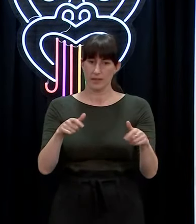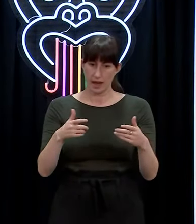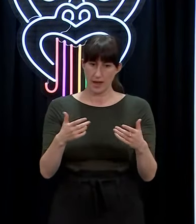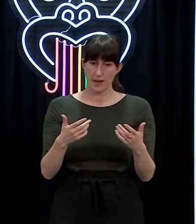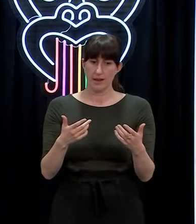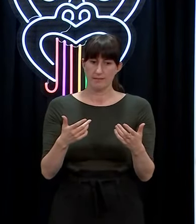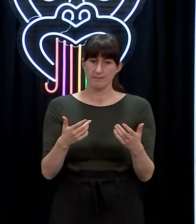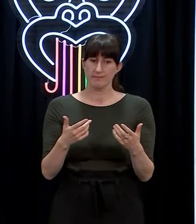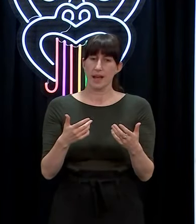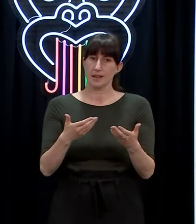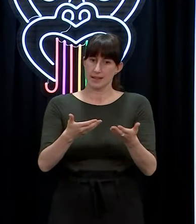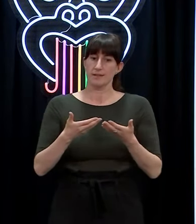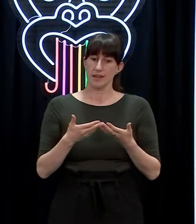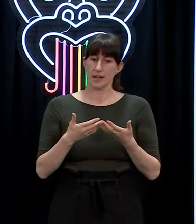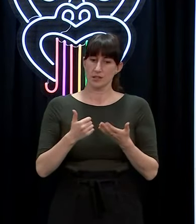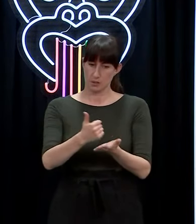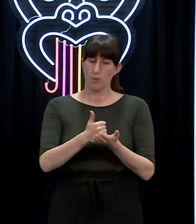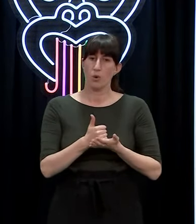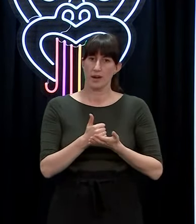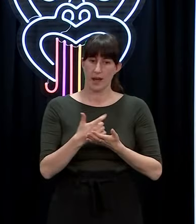testing positive in the current outbreak.